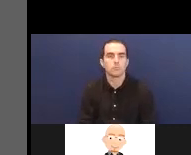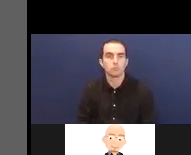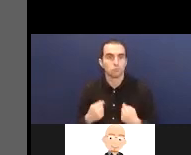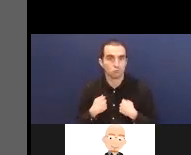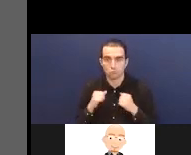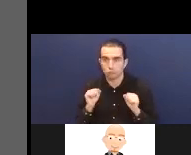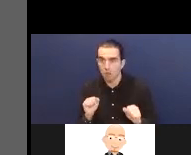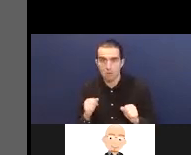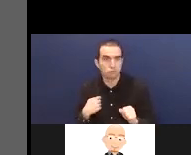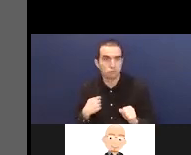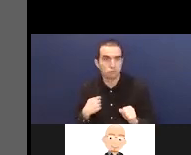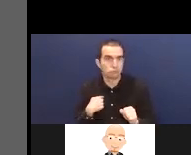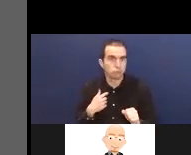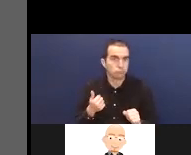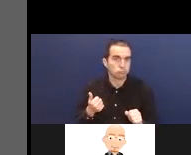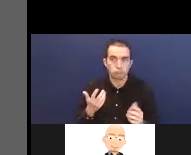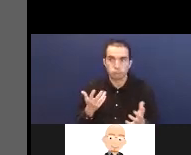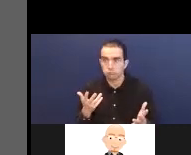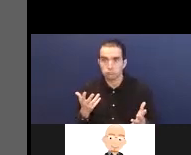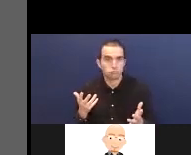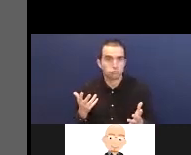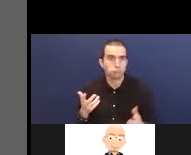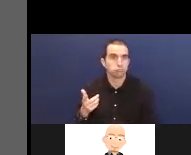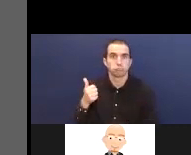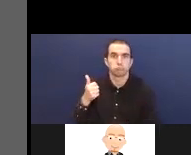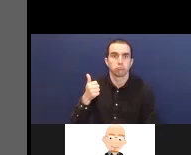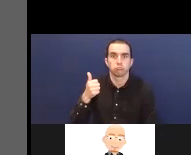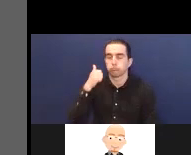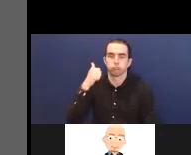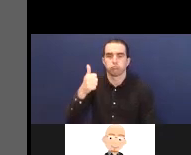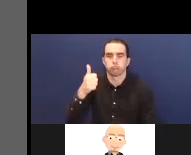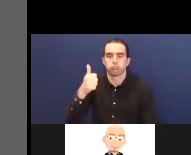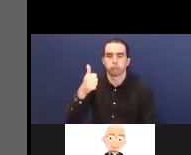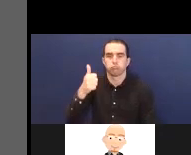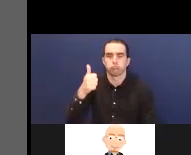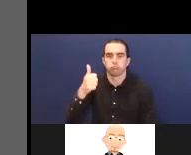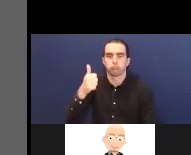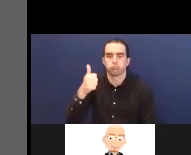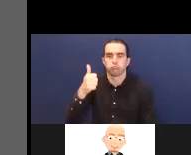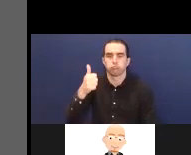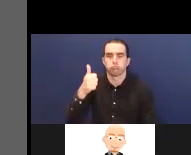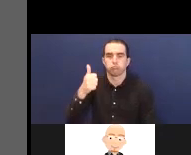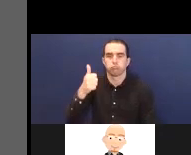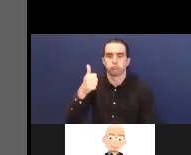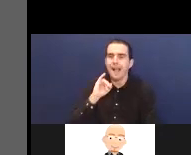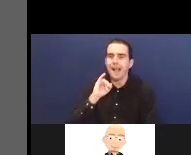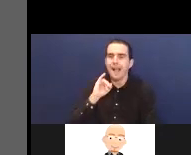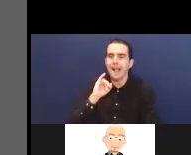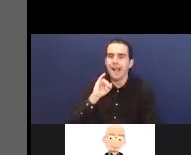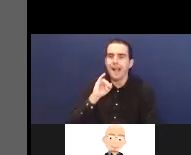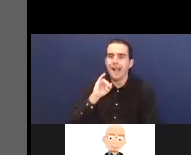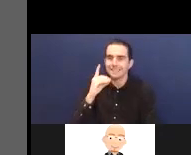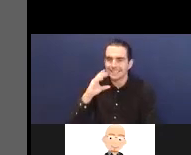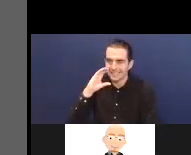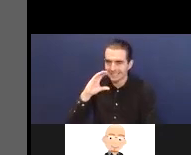So this is an example that we were talking about as the IDDC Inclusive Education task